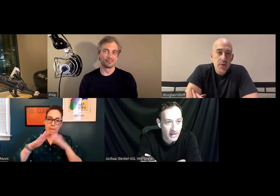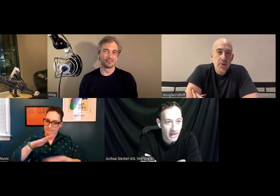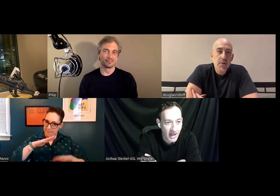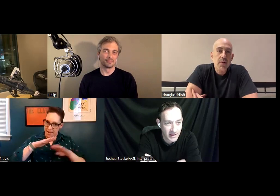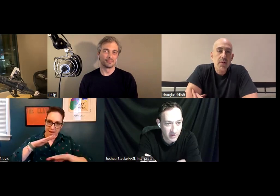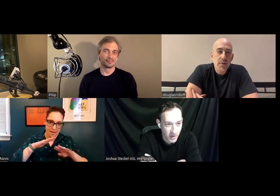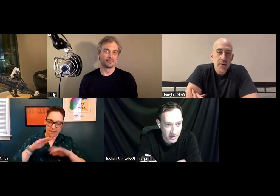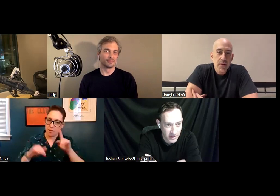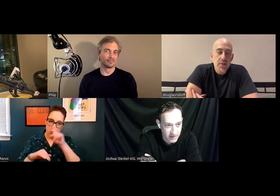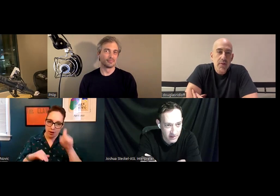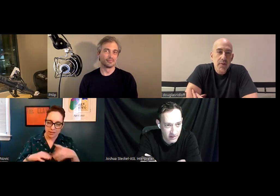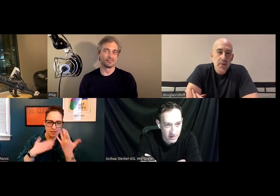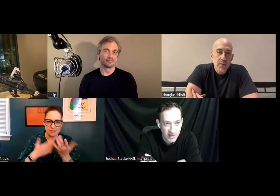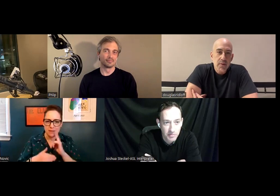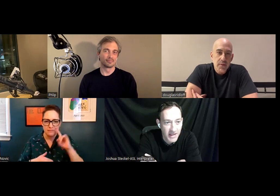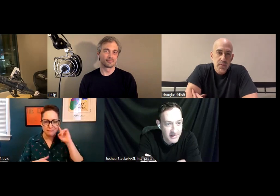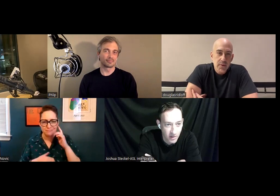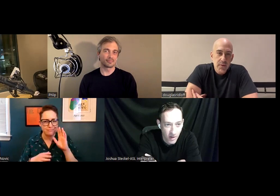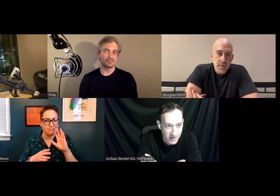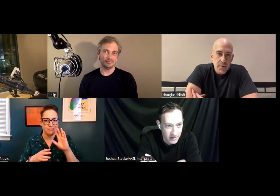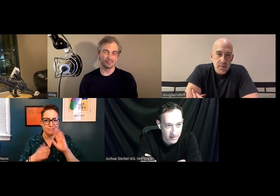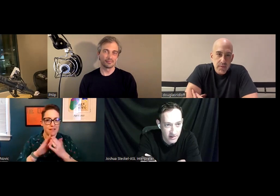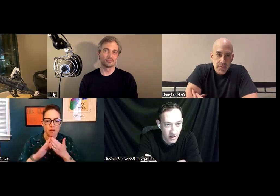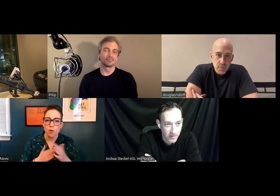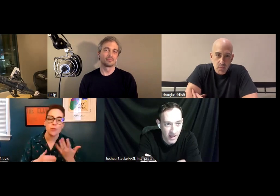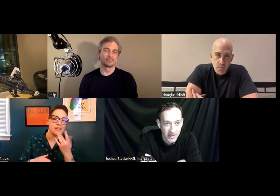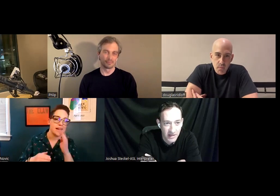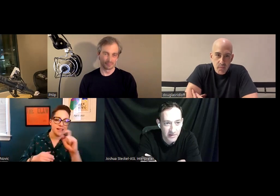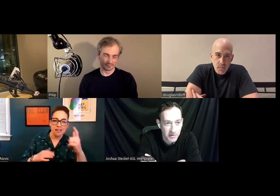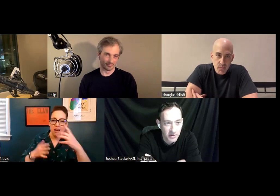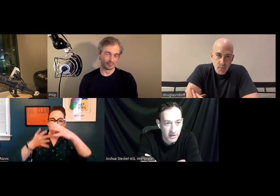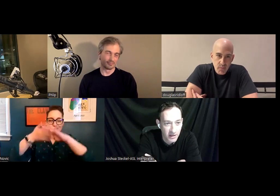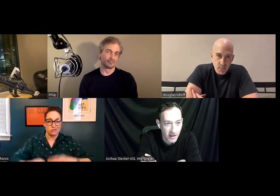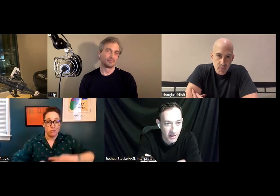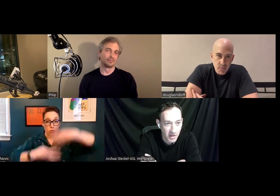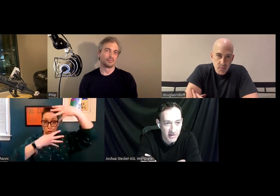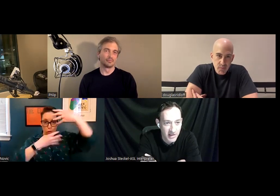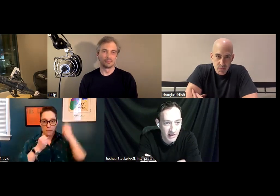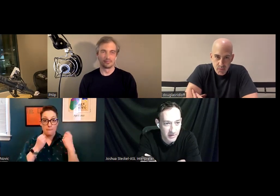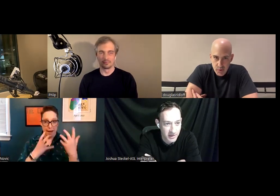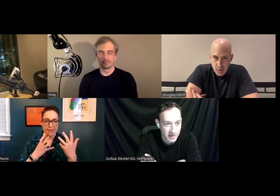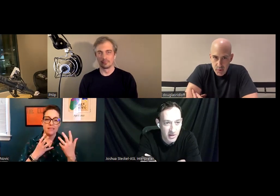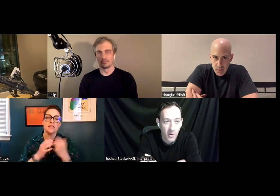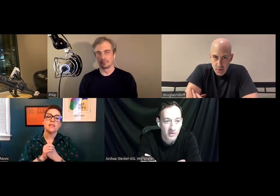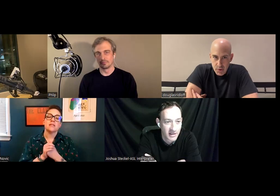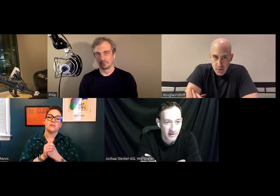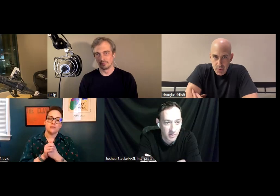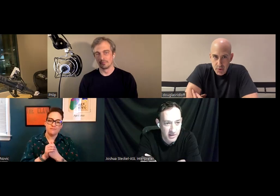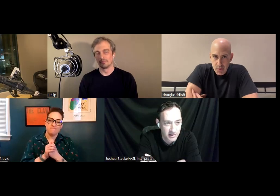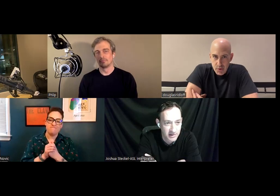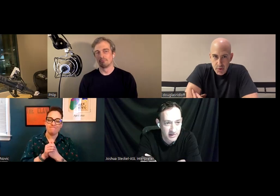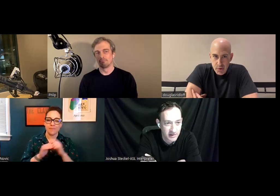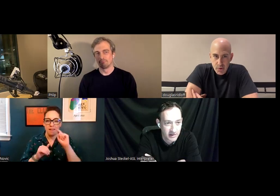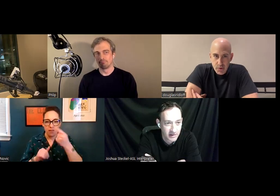with a lot of different questions, just basic questions about the deaf community and American Sign Language. It was a whole litany